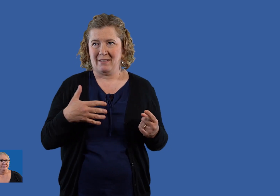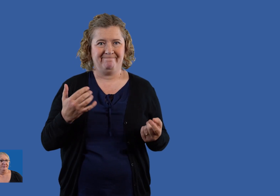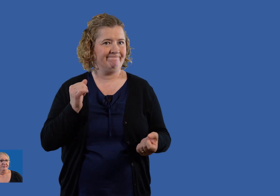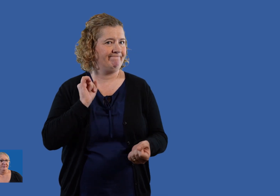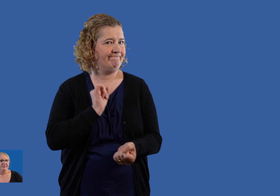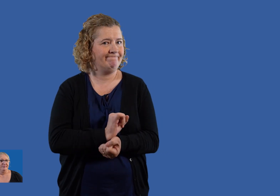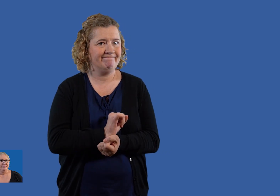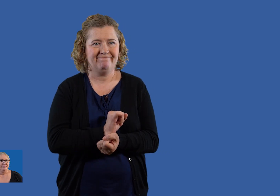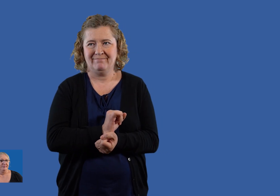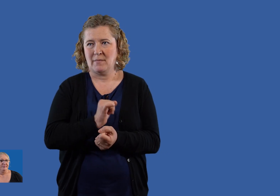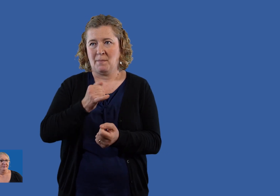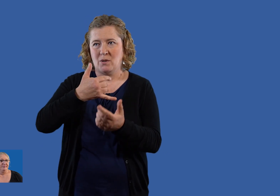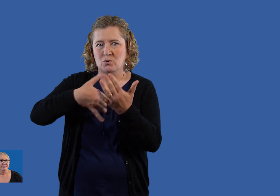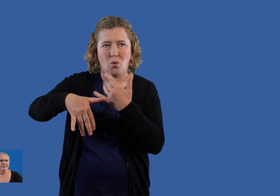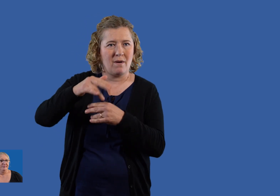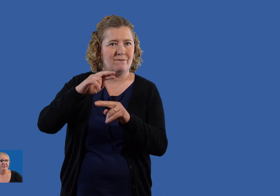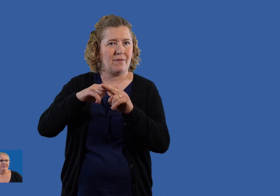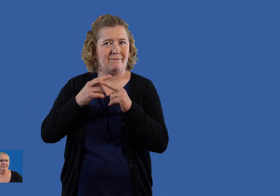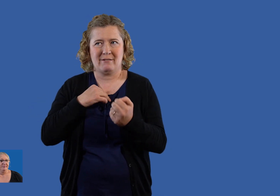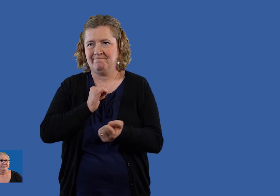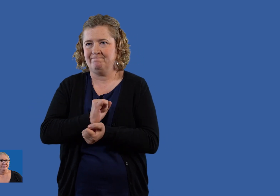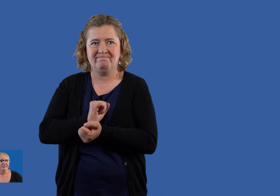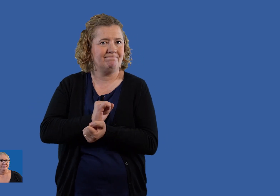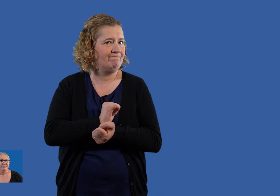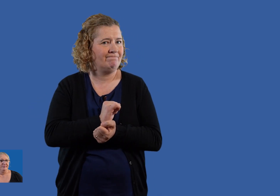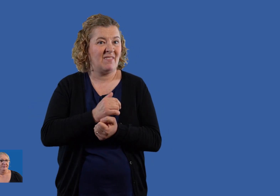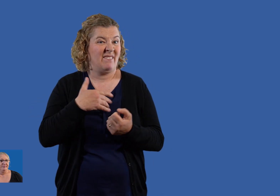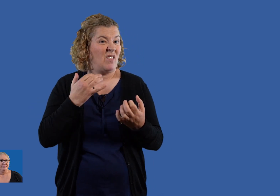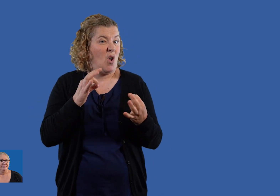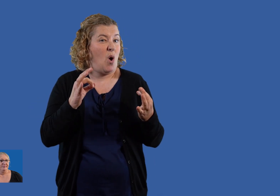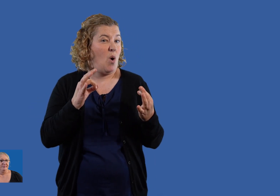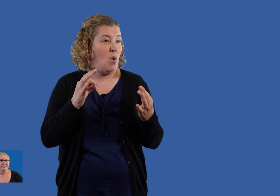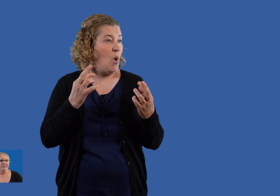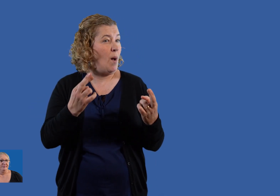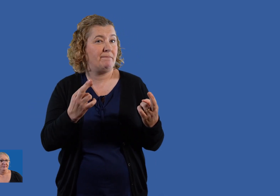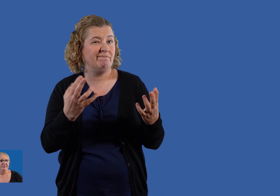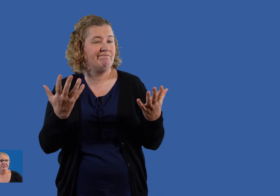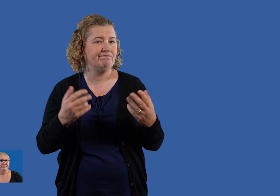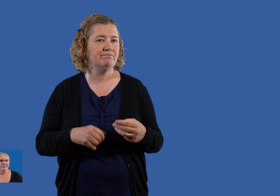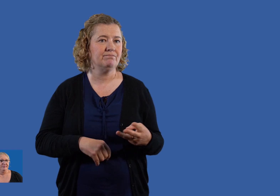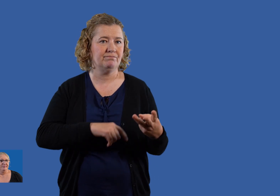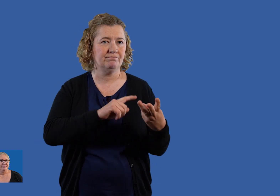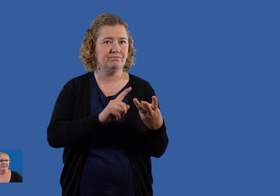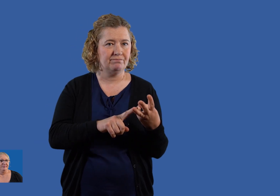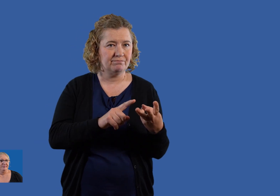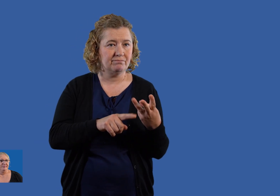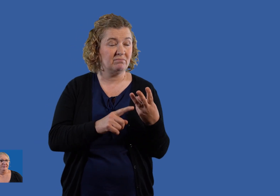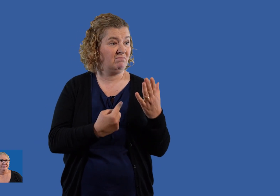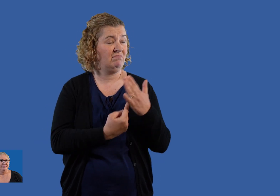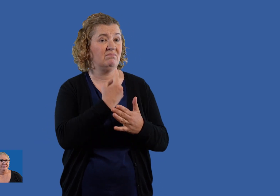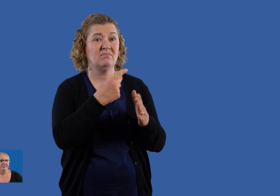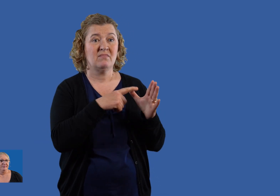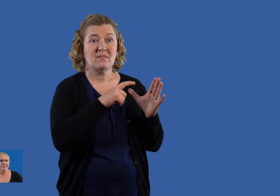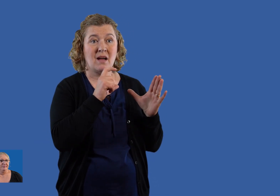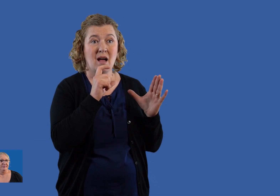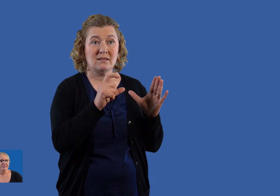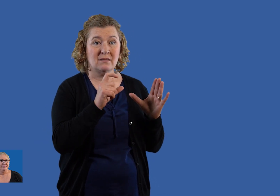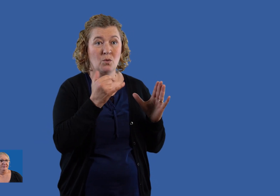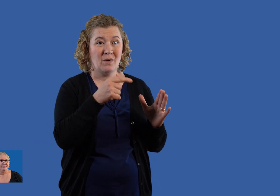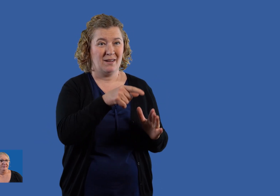no other way to deal with their life because of a social or family reason, or sometimes it's an accident where the person may self-harm or take